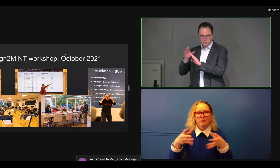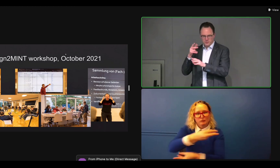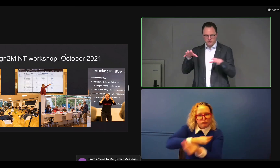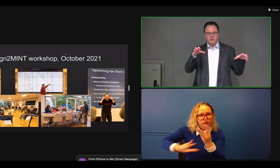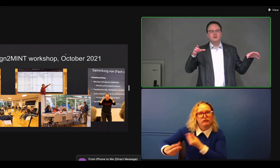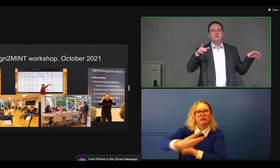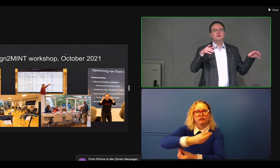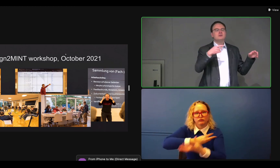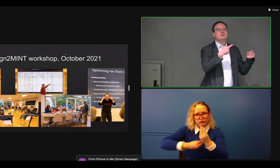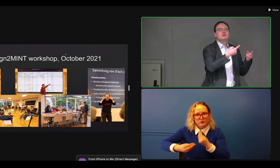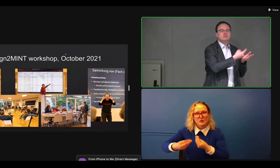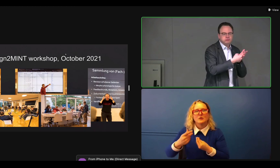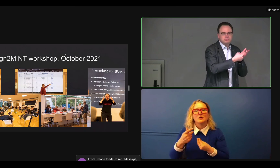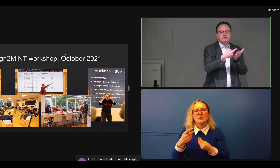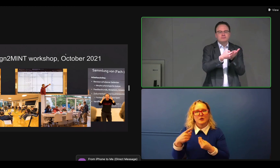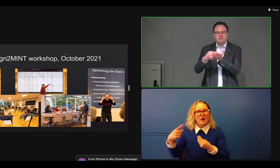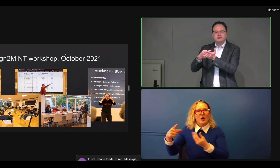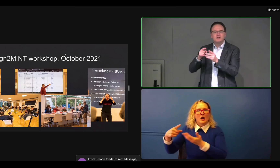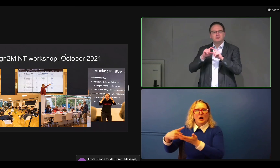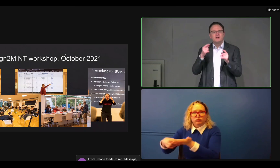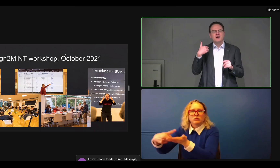and the third on biology.